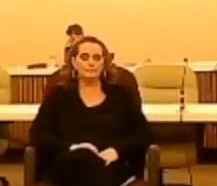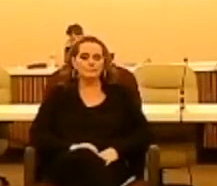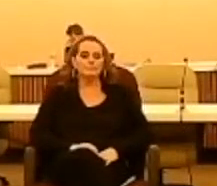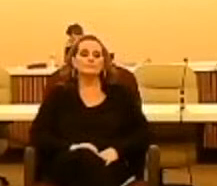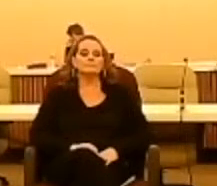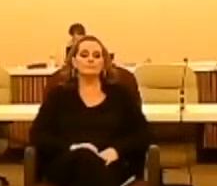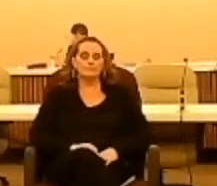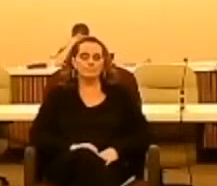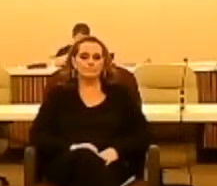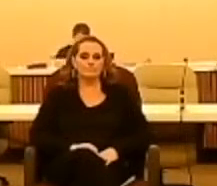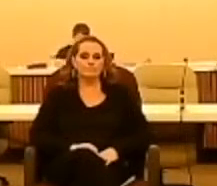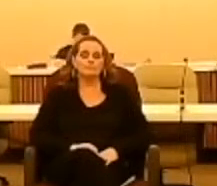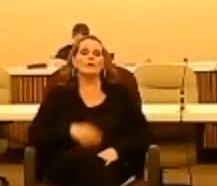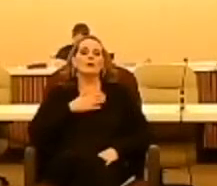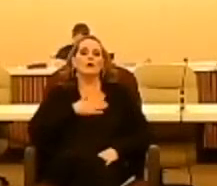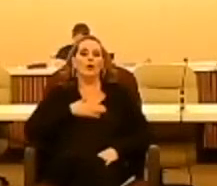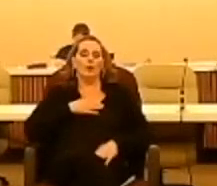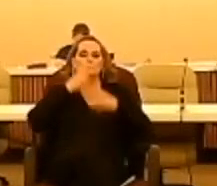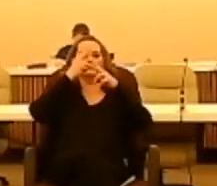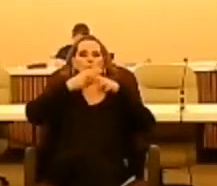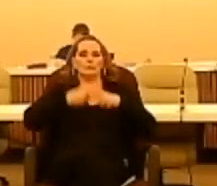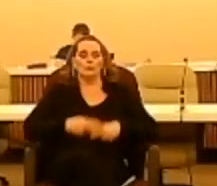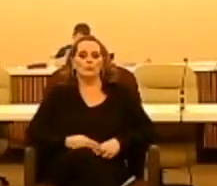Hearing none, please call the roll.